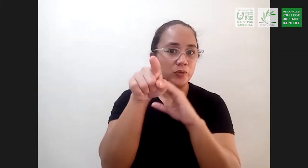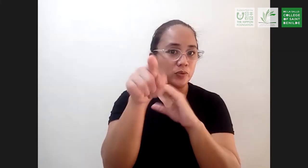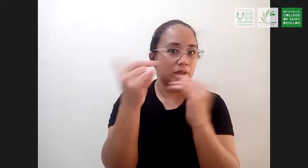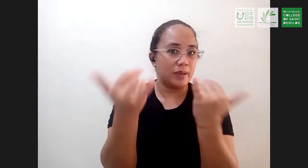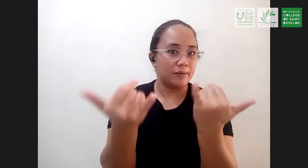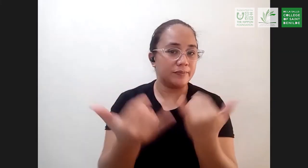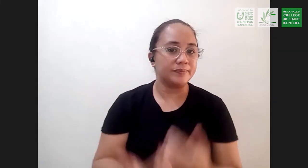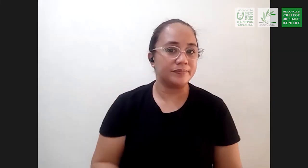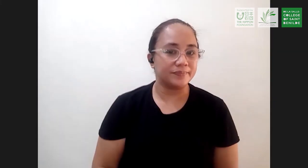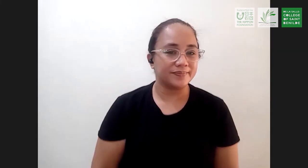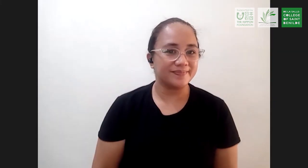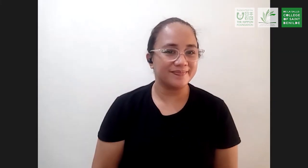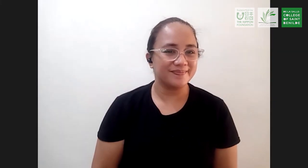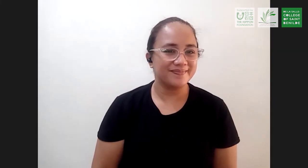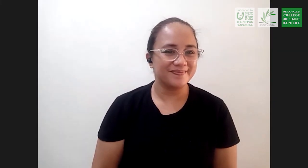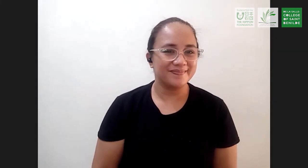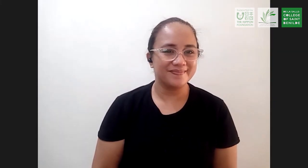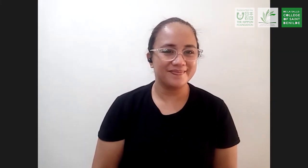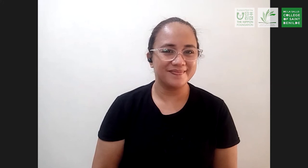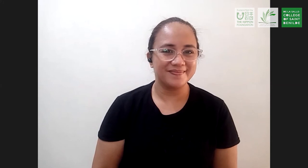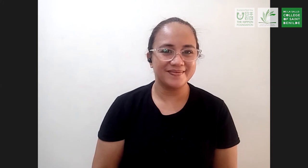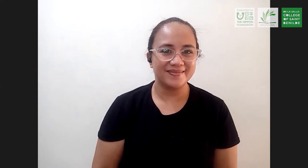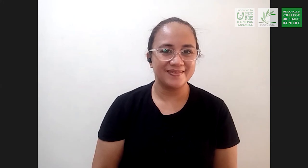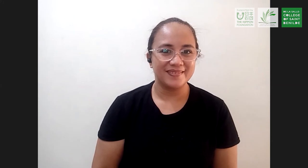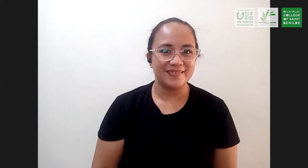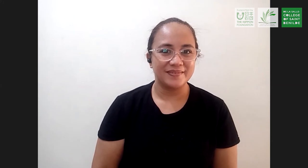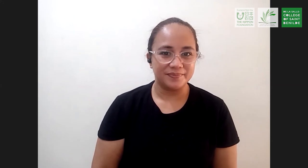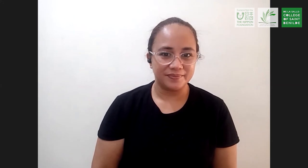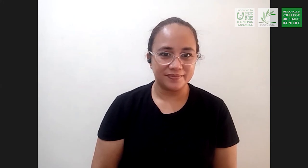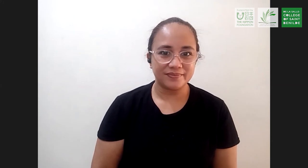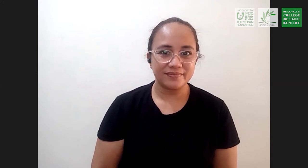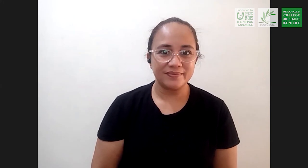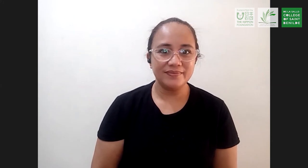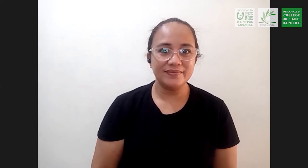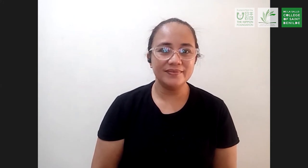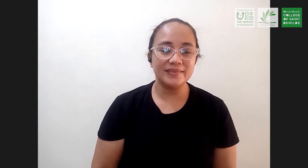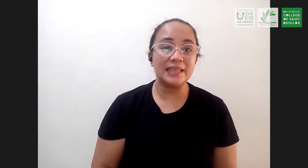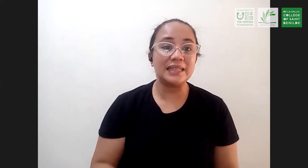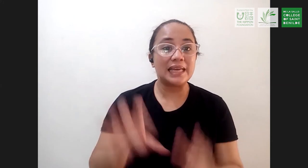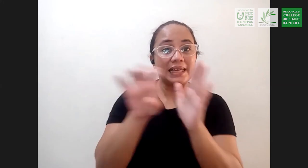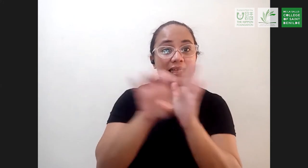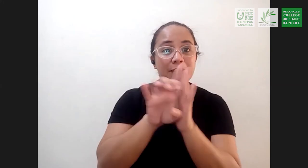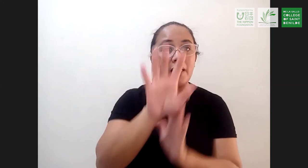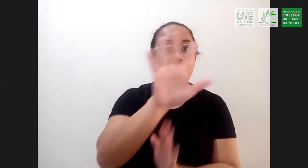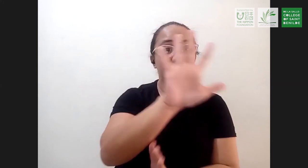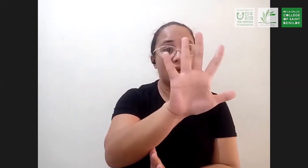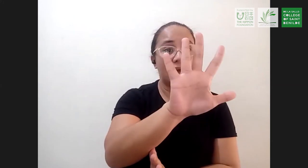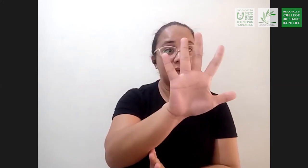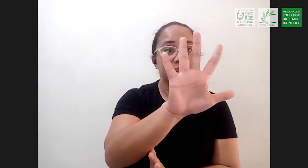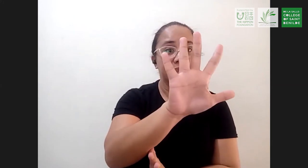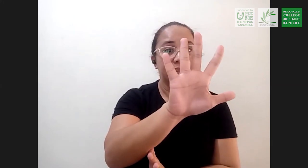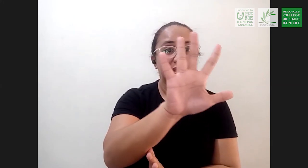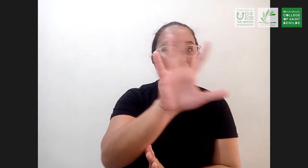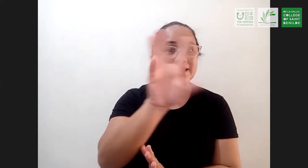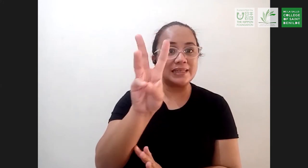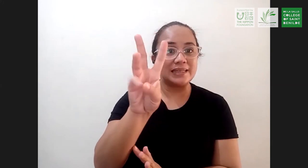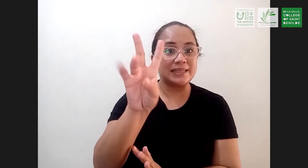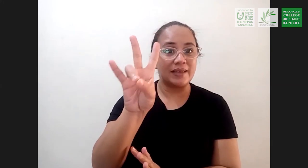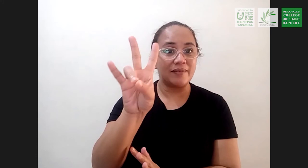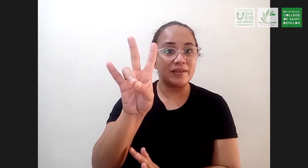Okay, sir. Okay, and it's examples 5, 6, 7, and 8 are the ones that are changed.